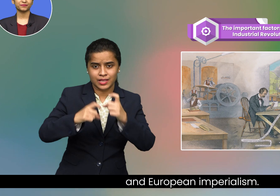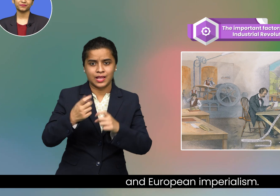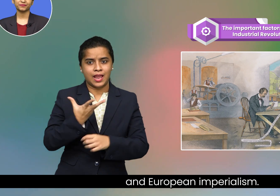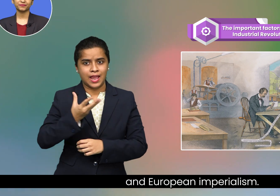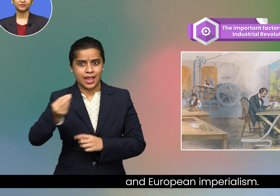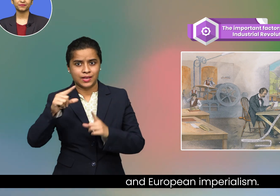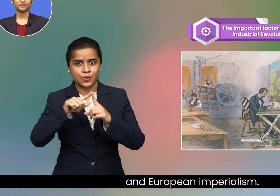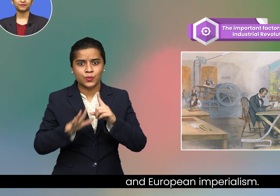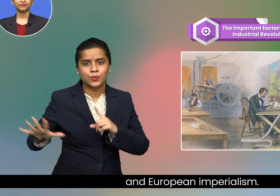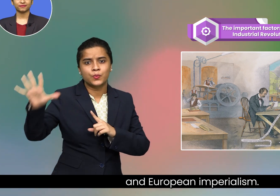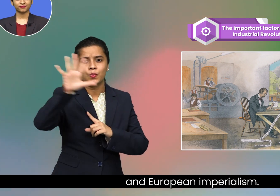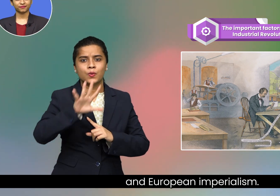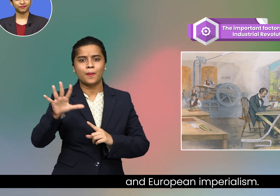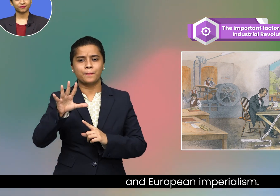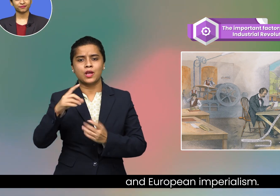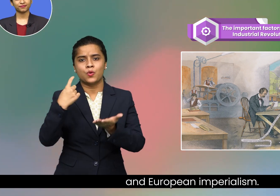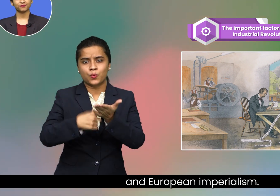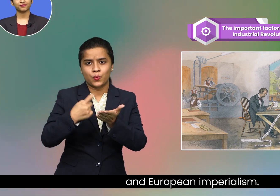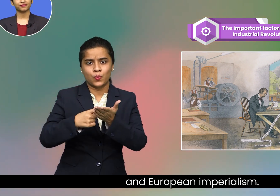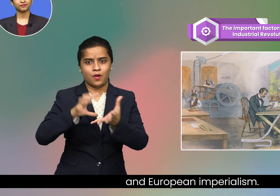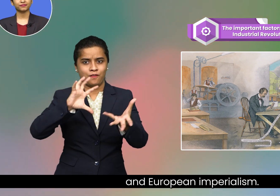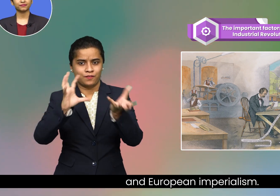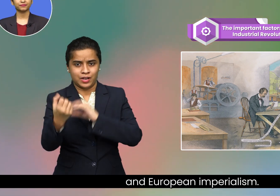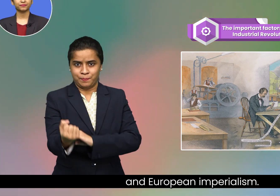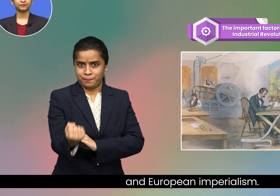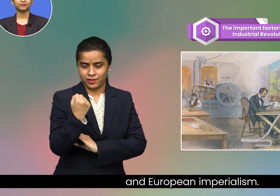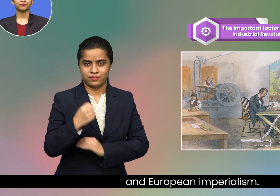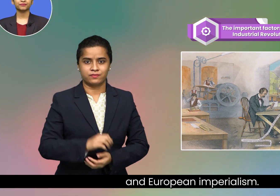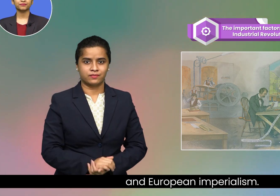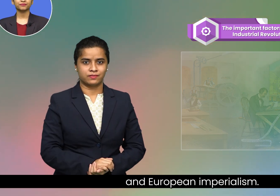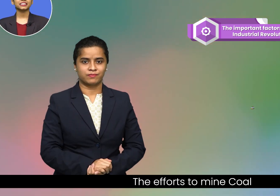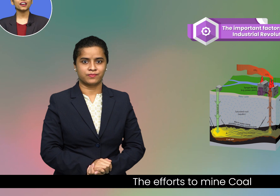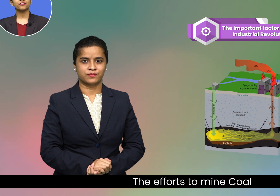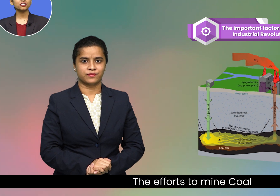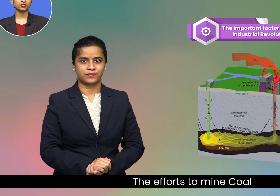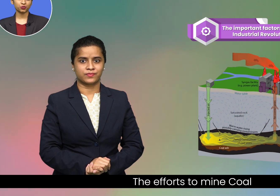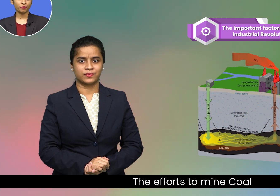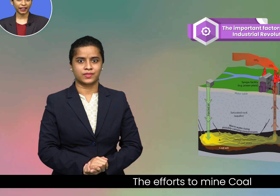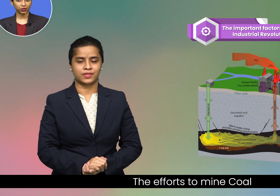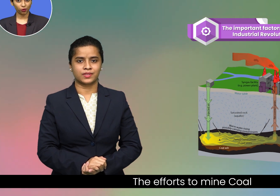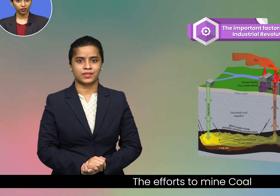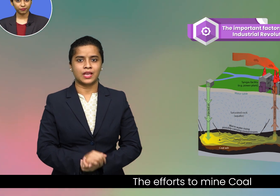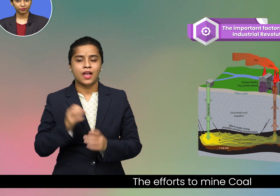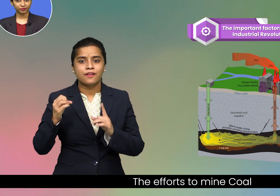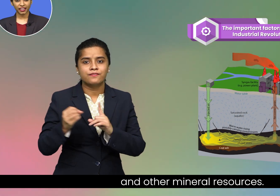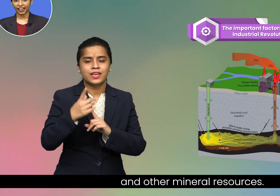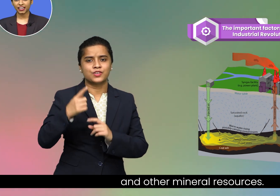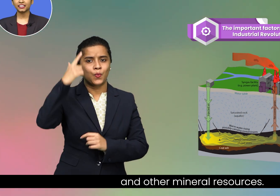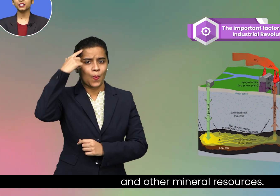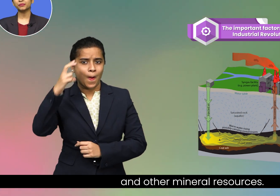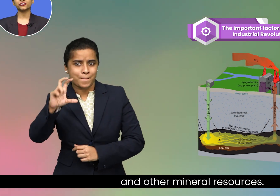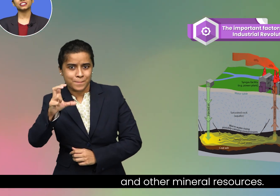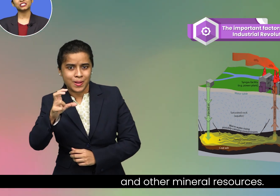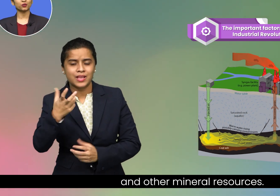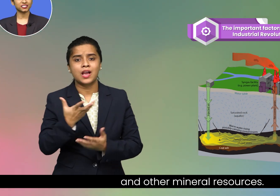imperialism. The efforts to mine coal and